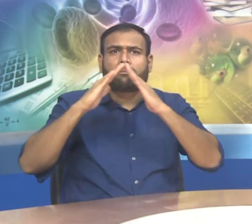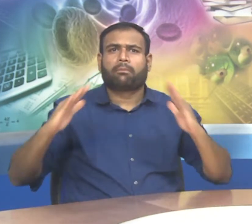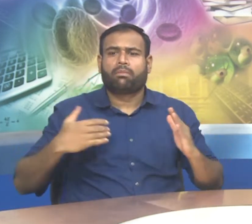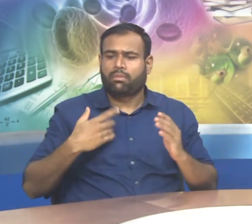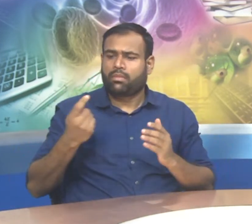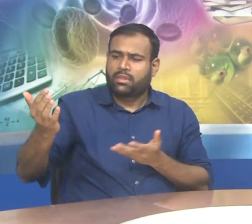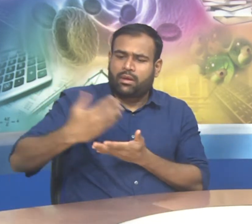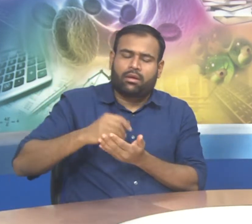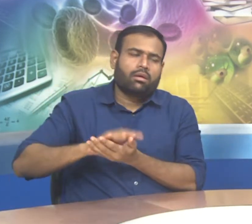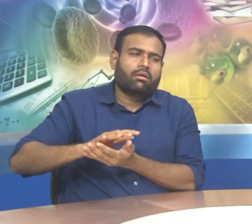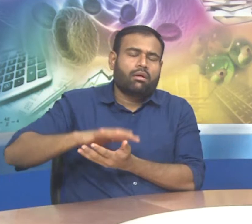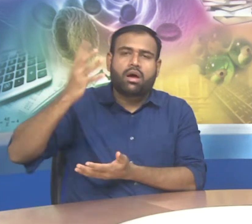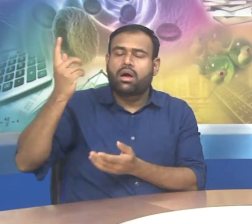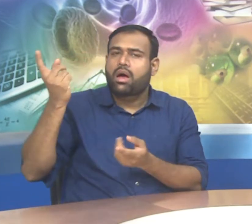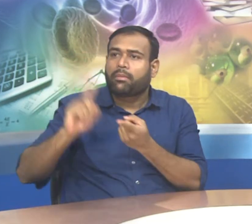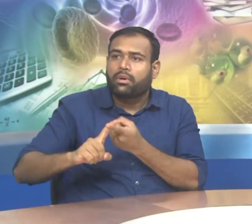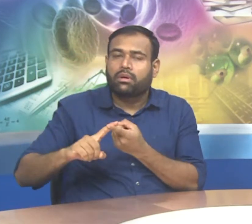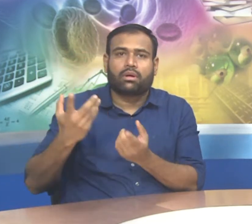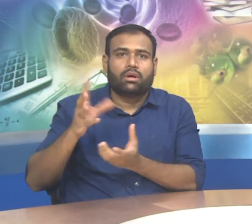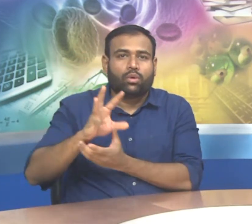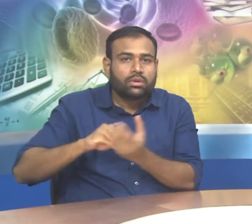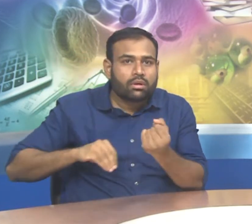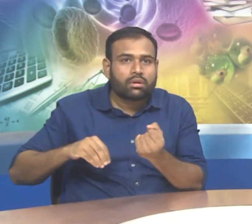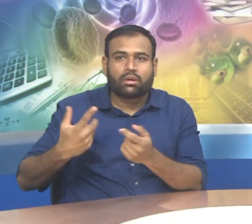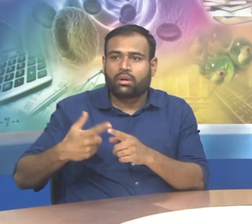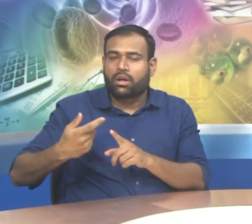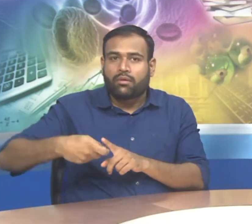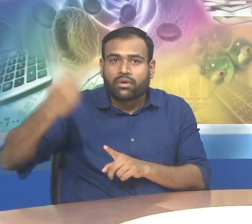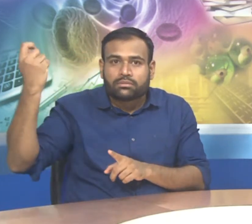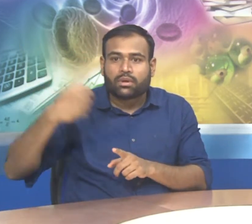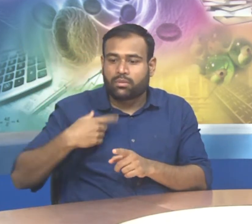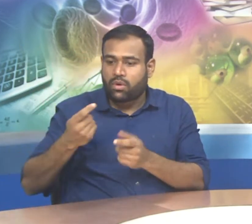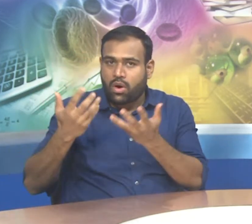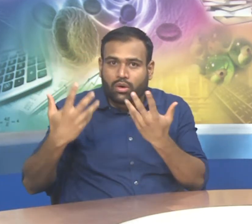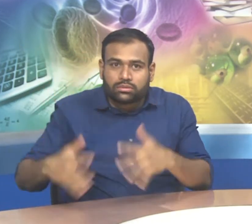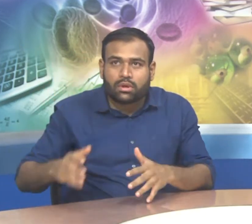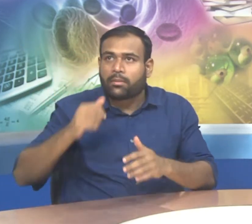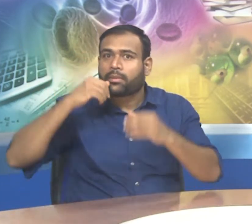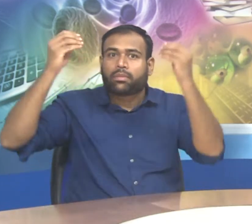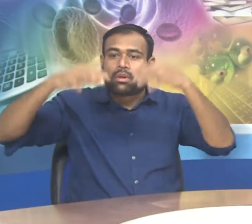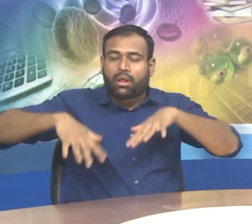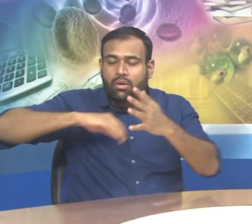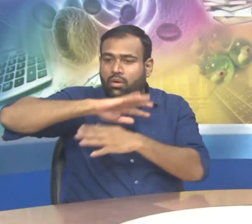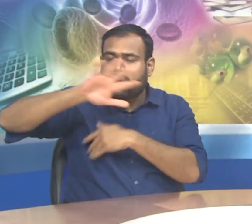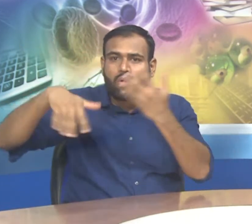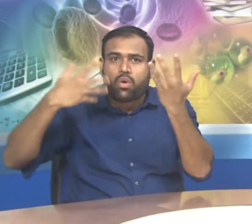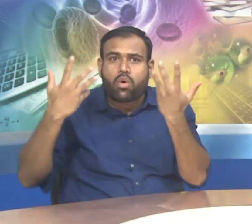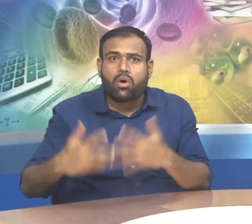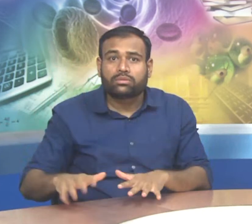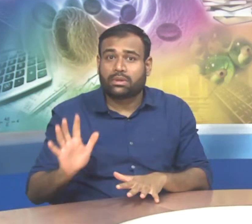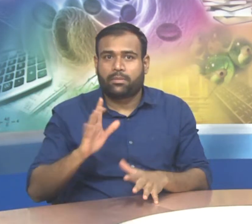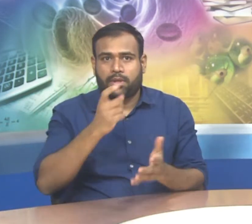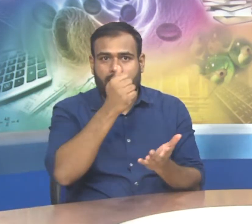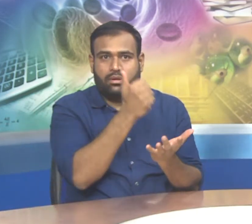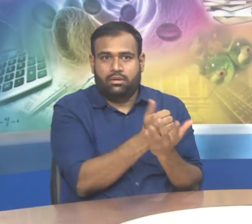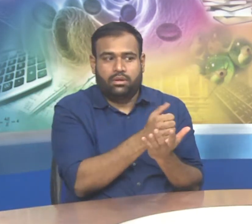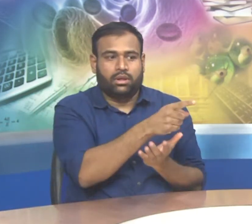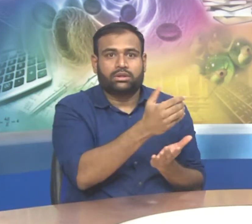So, we generally save our money in the bank so that it is saved